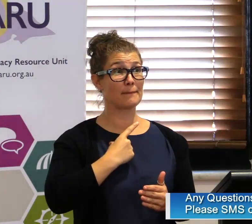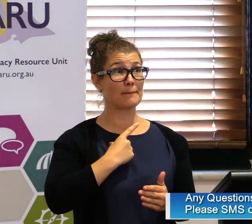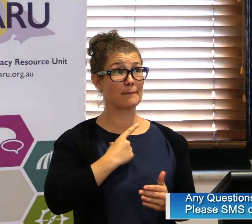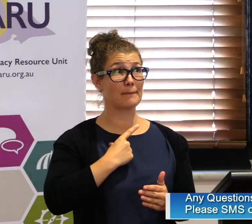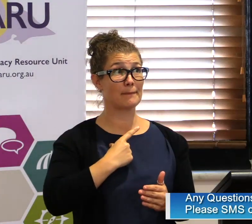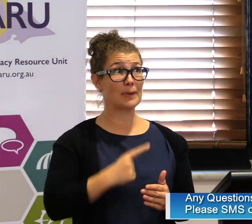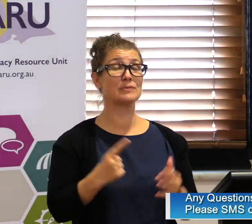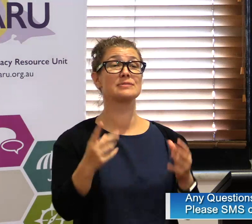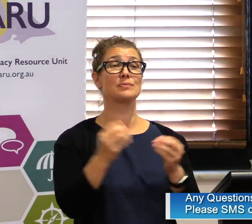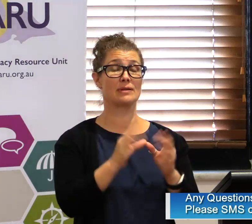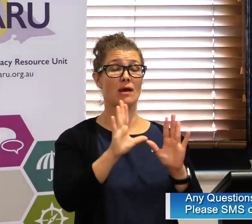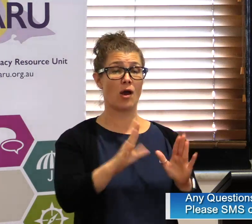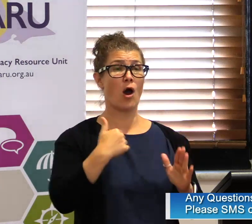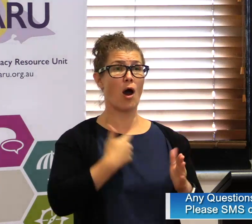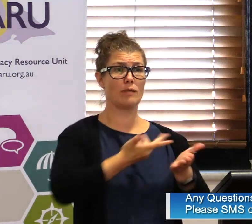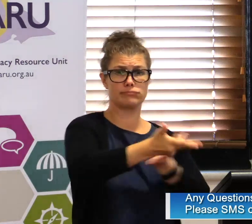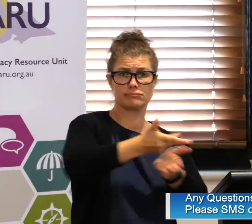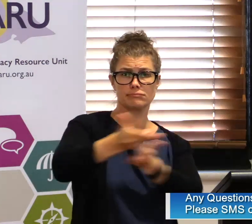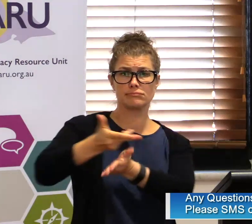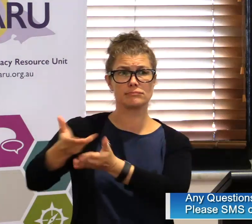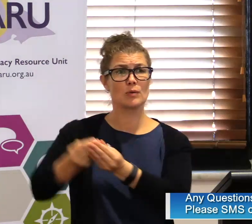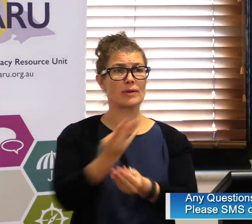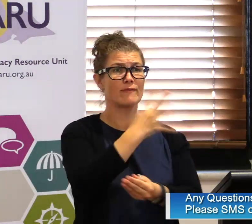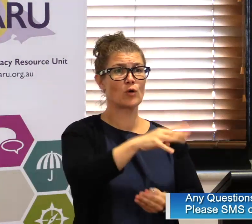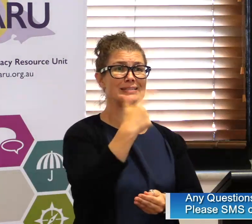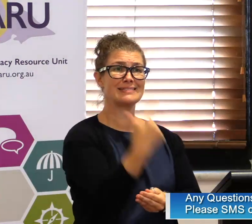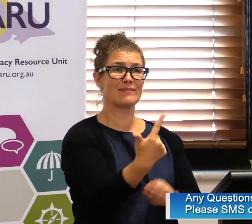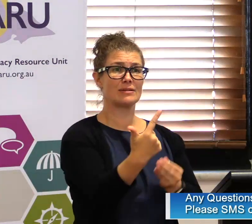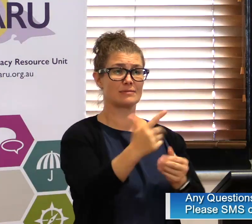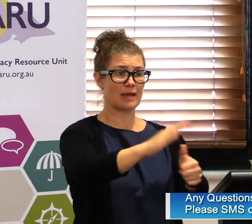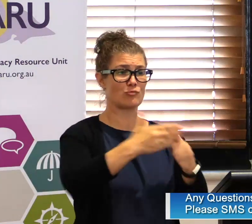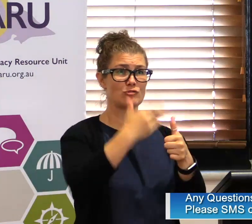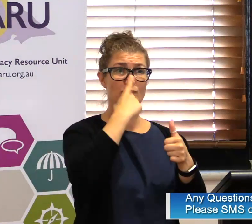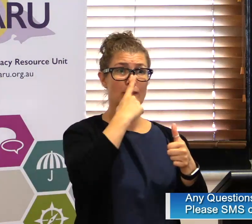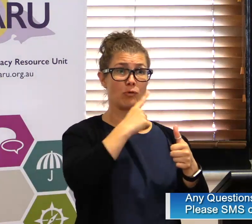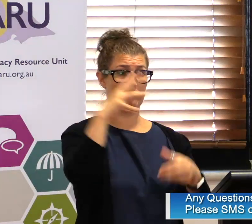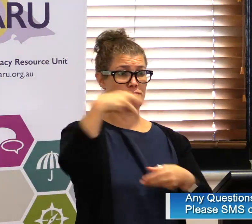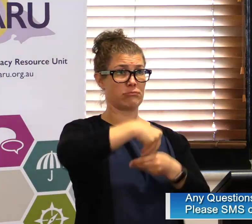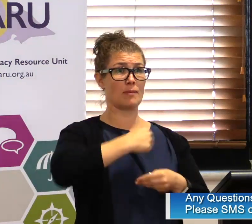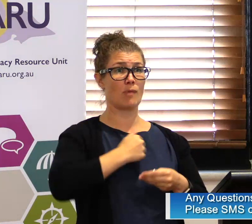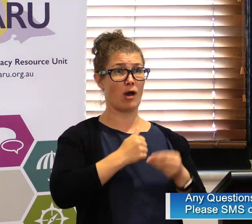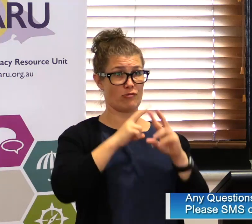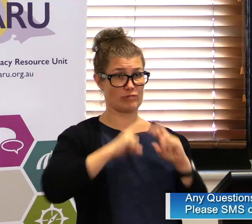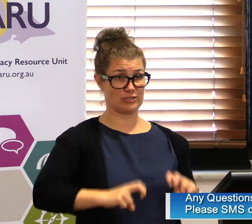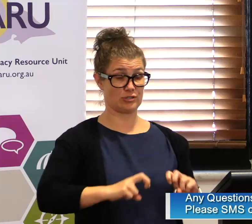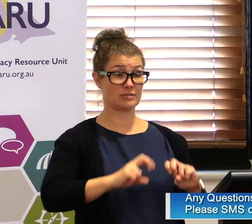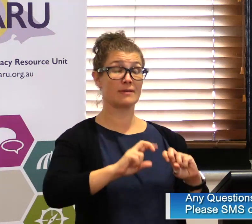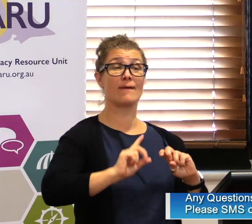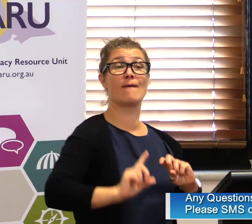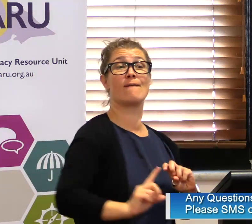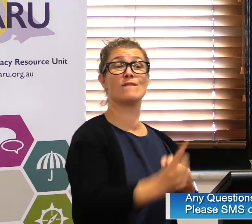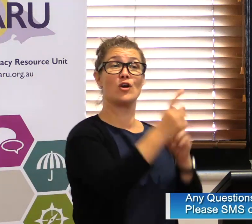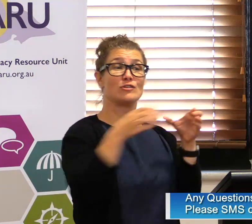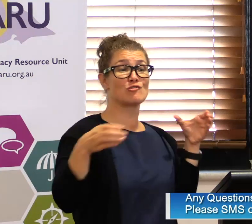the cohort, I spoke to 47 Aboriginal people as part of my research. And the very